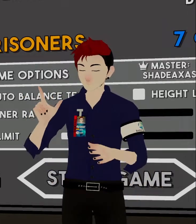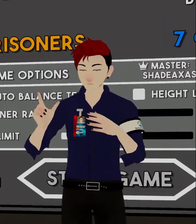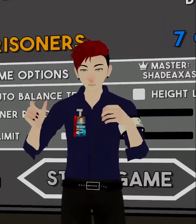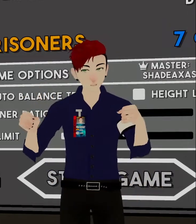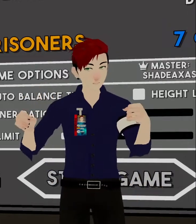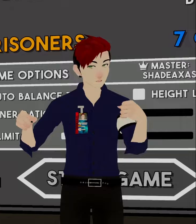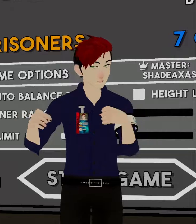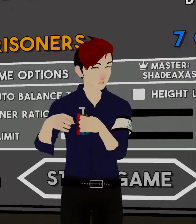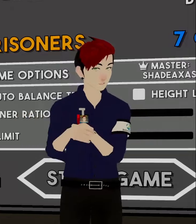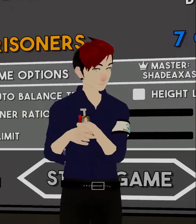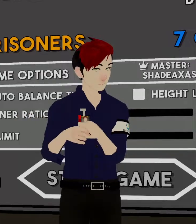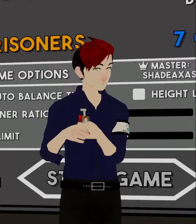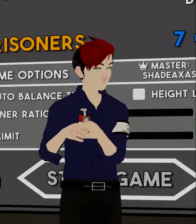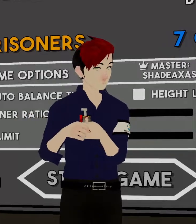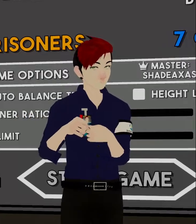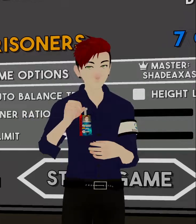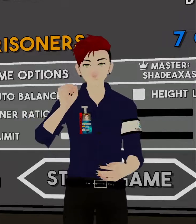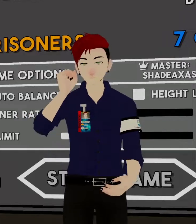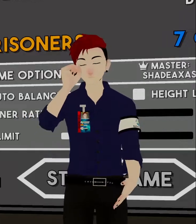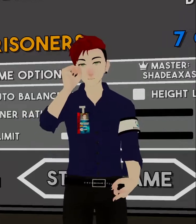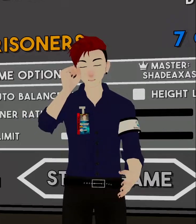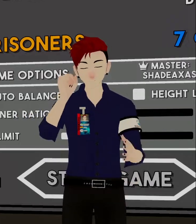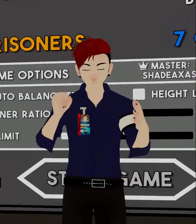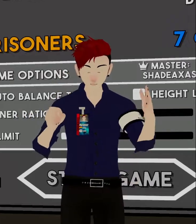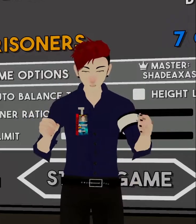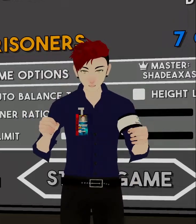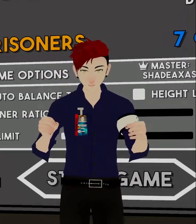There's also the office. So that's just O hands.